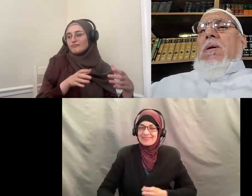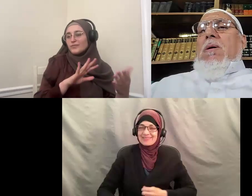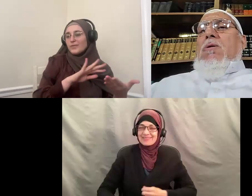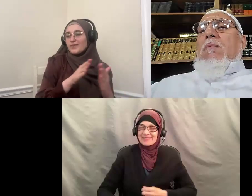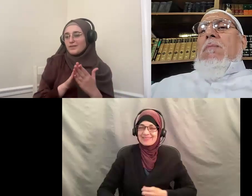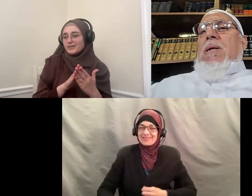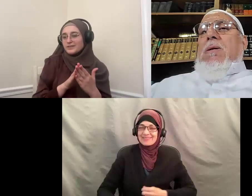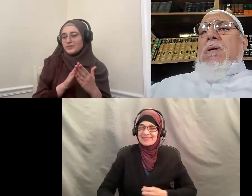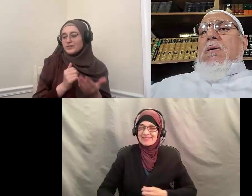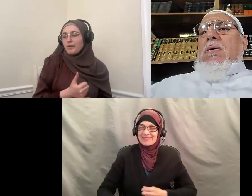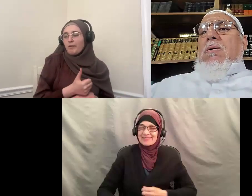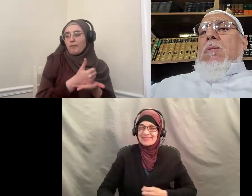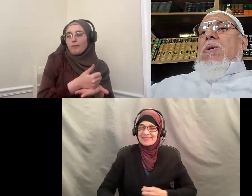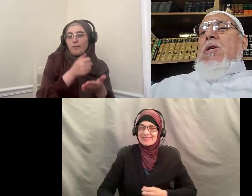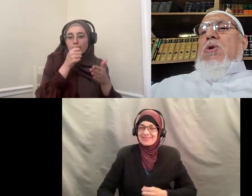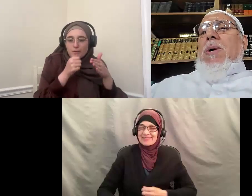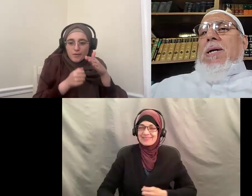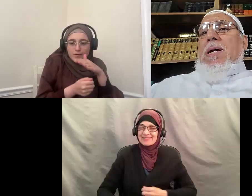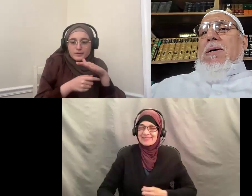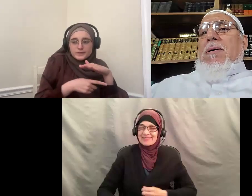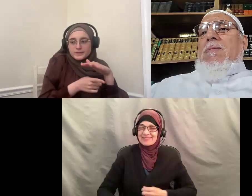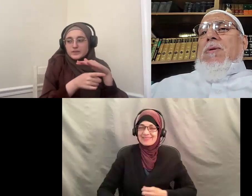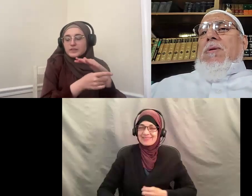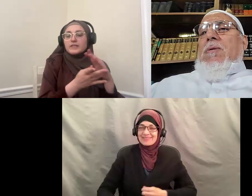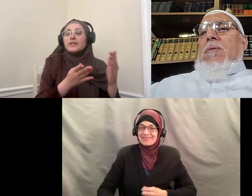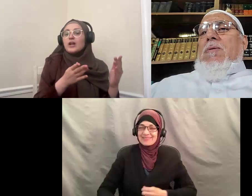them commit homosexuality.